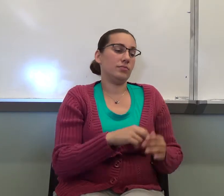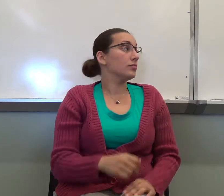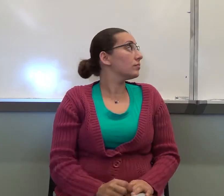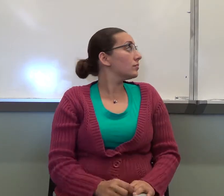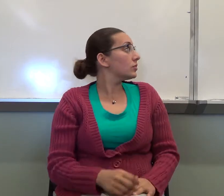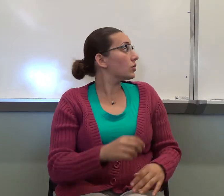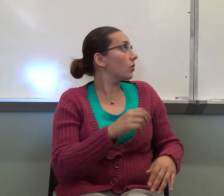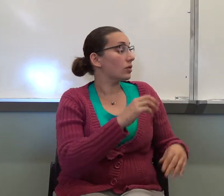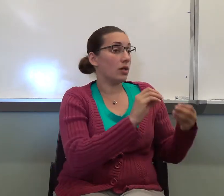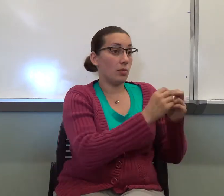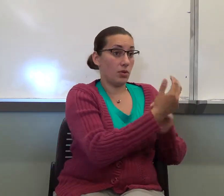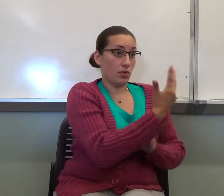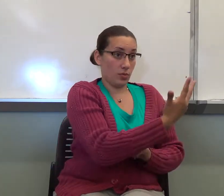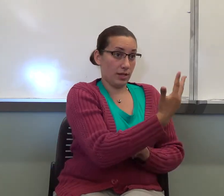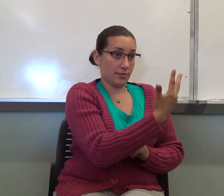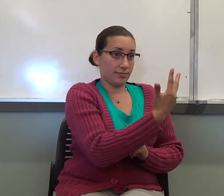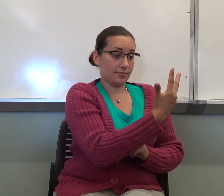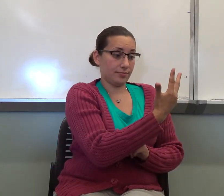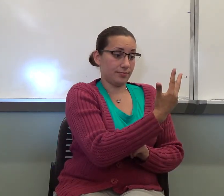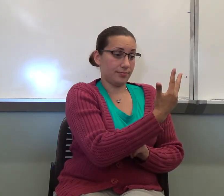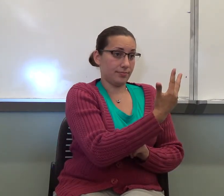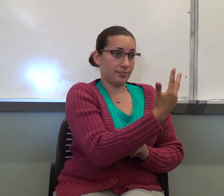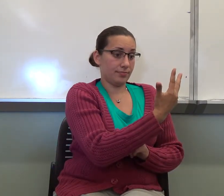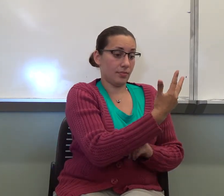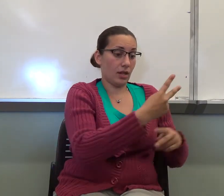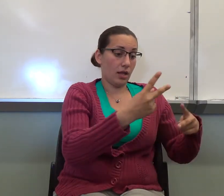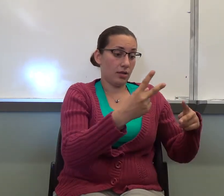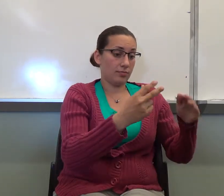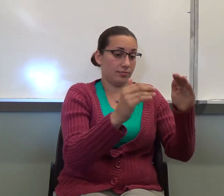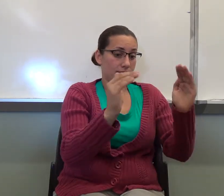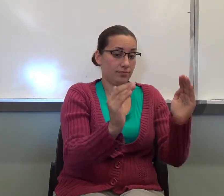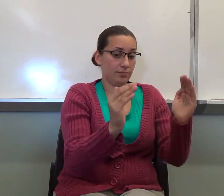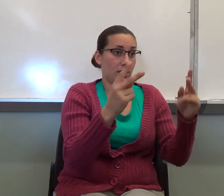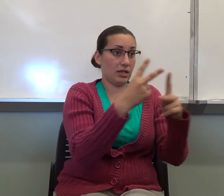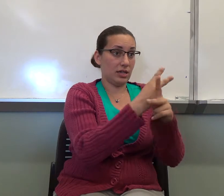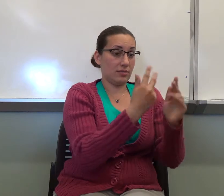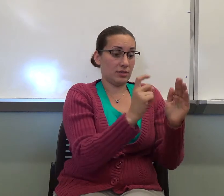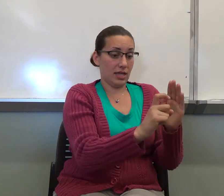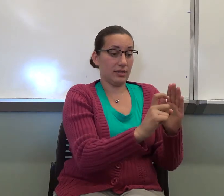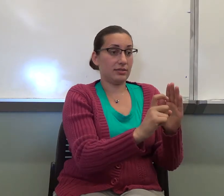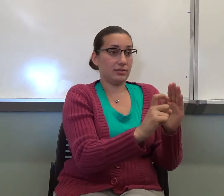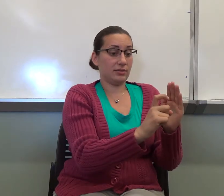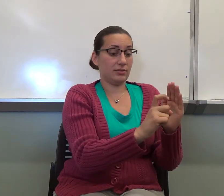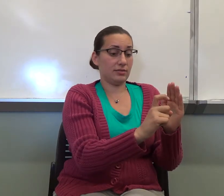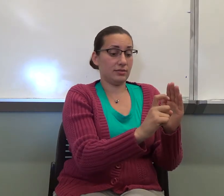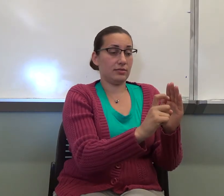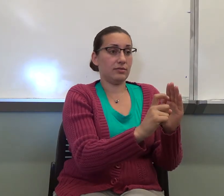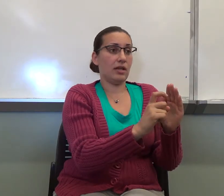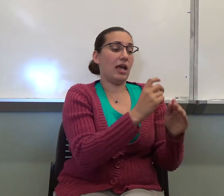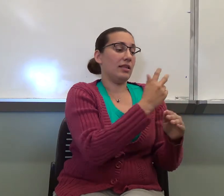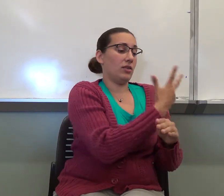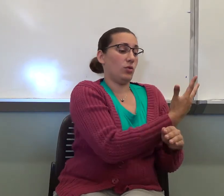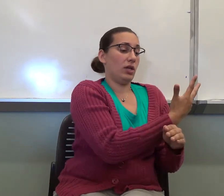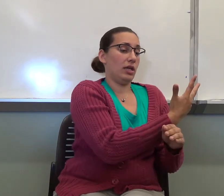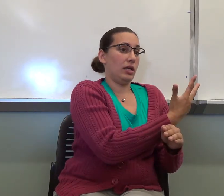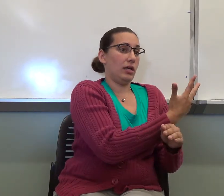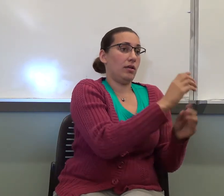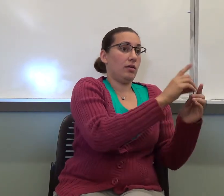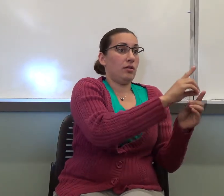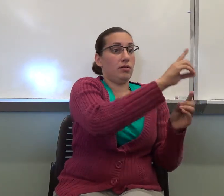number, bring it in, multiply by the x, and also multiply by the 4. The reason it's called a